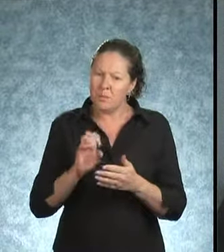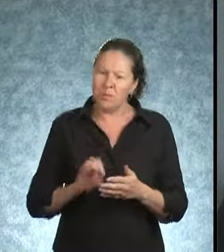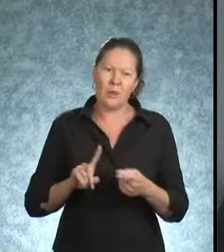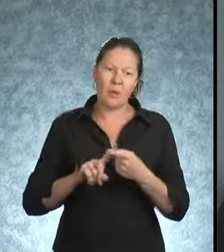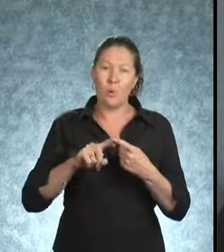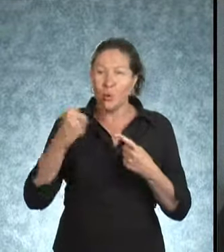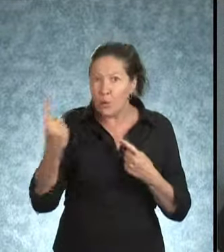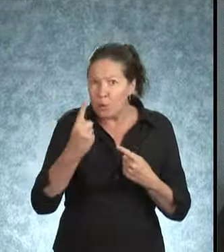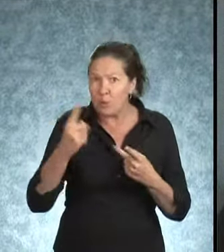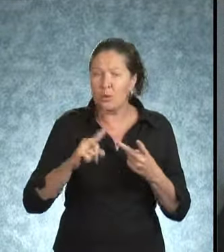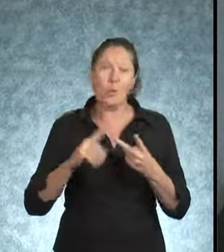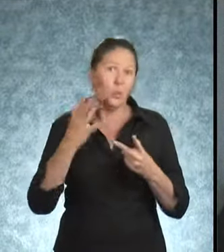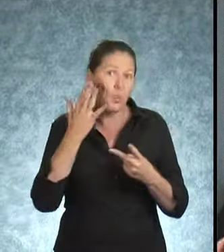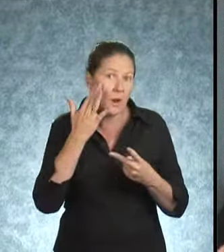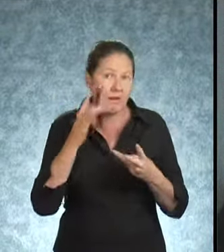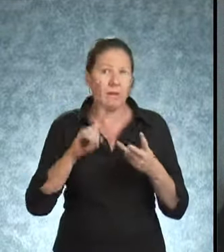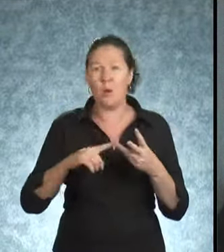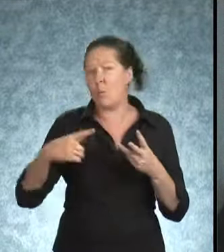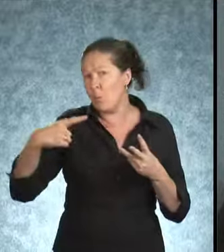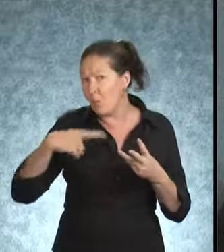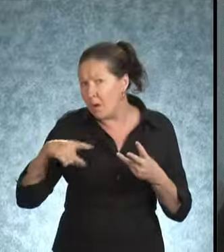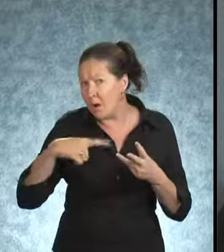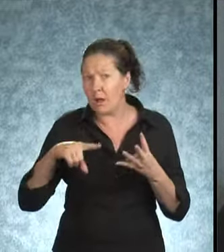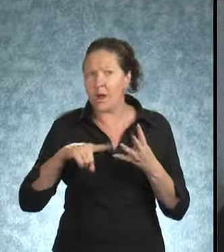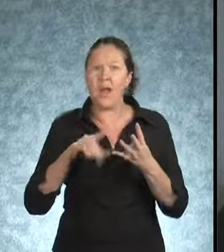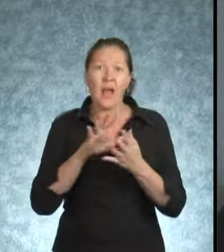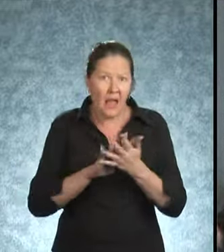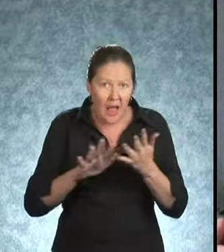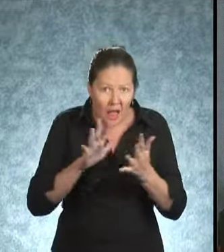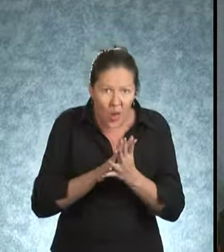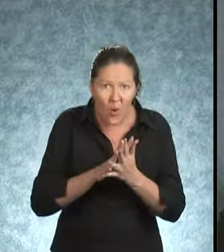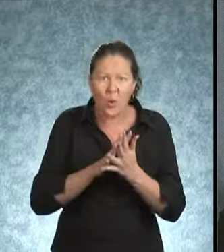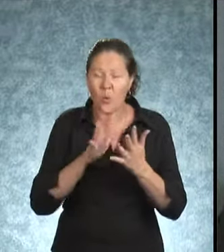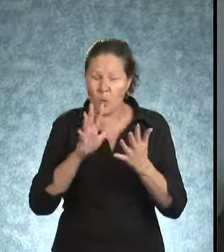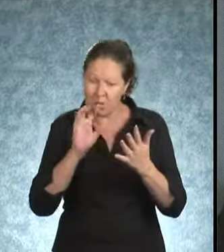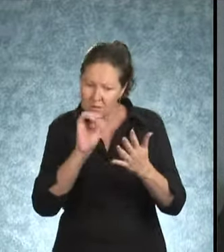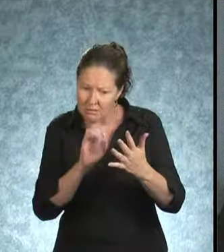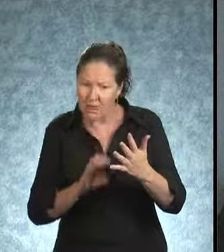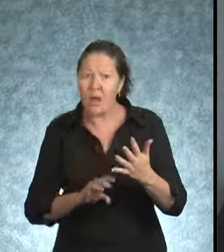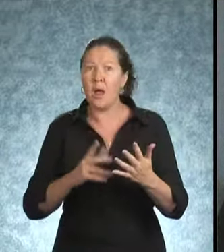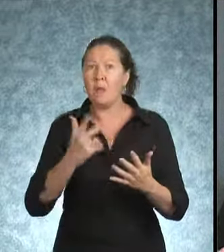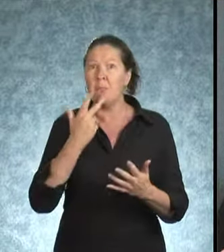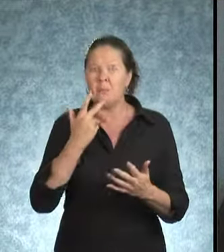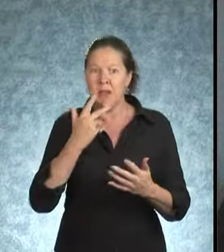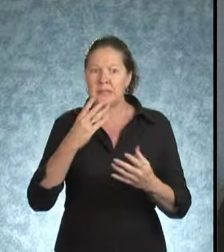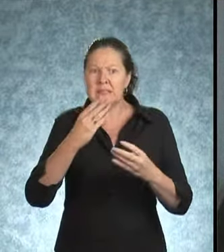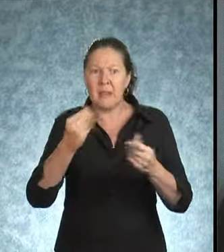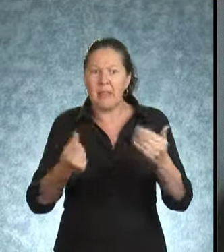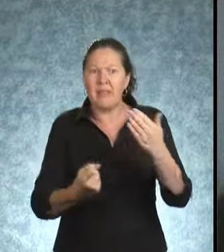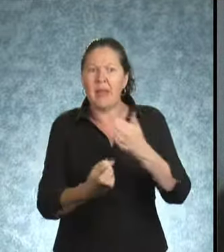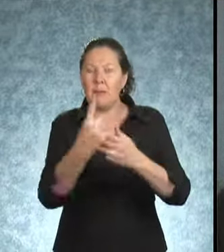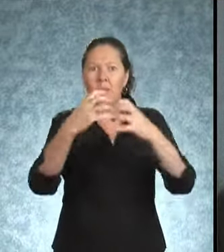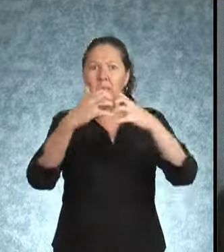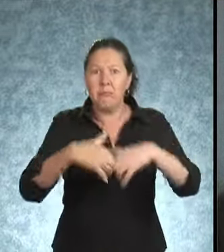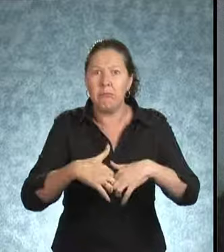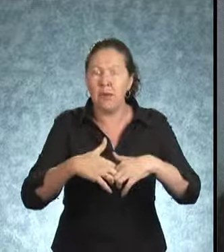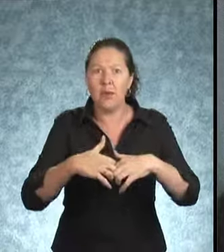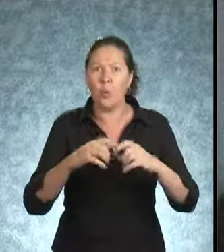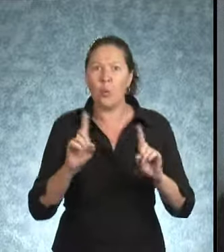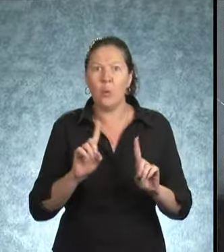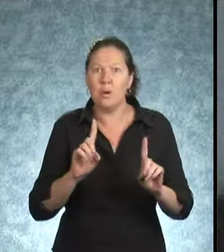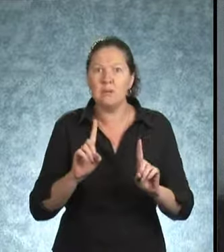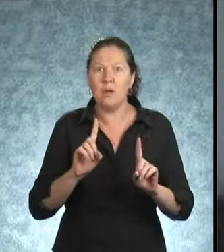who, when, why, how, what's going to happen if it doesn't work? So,